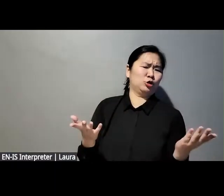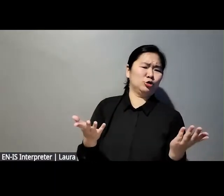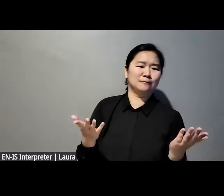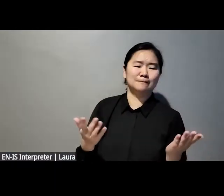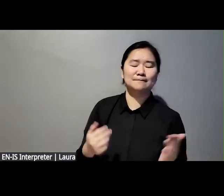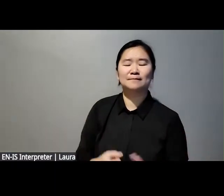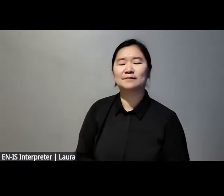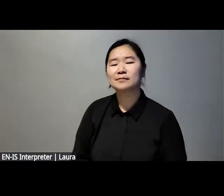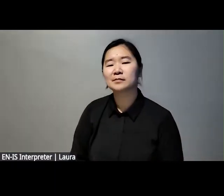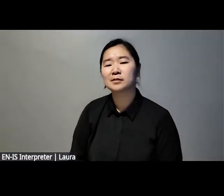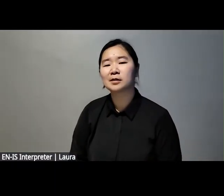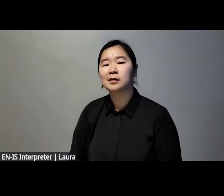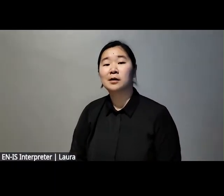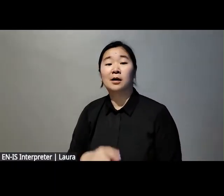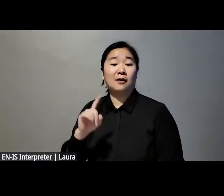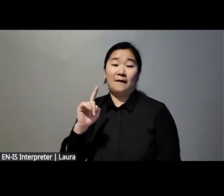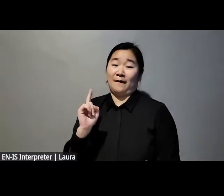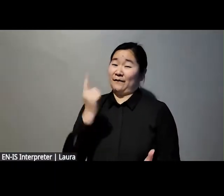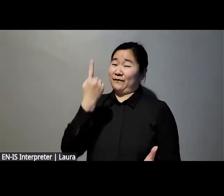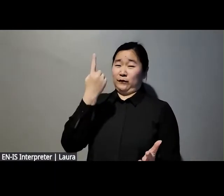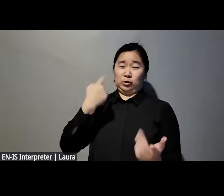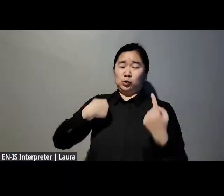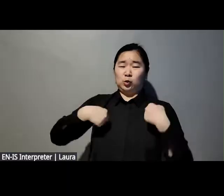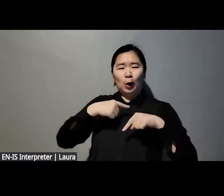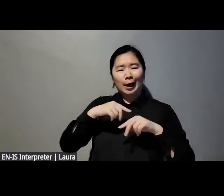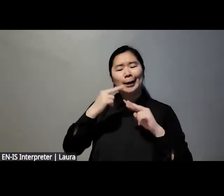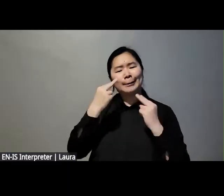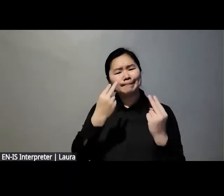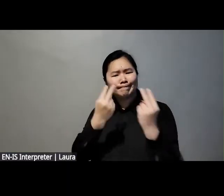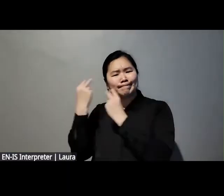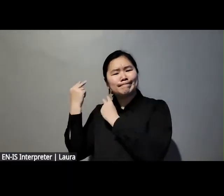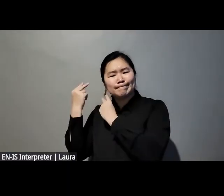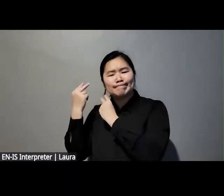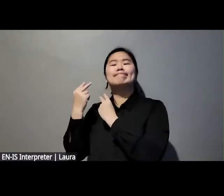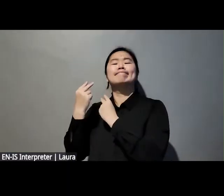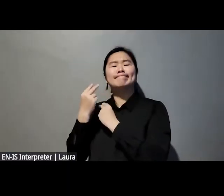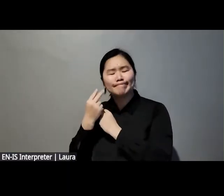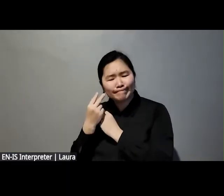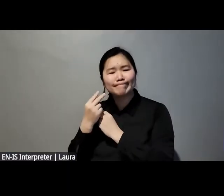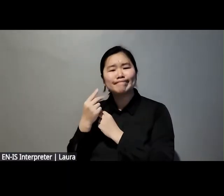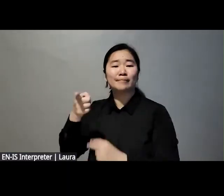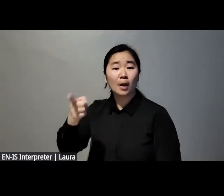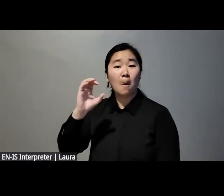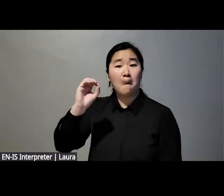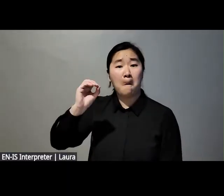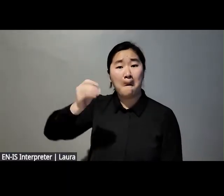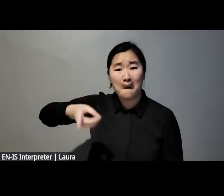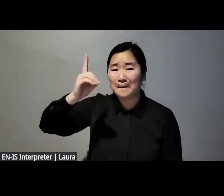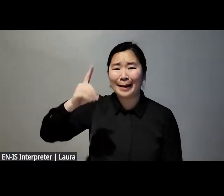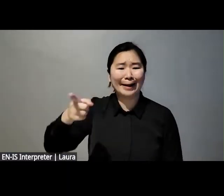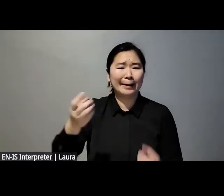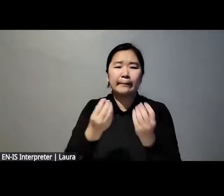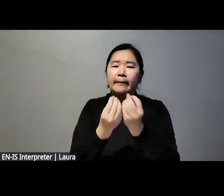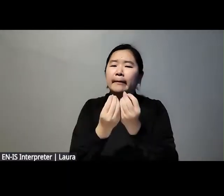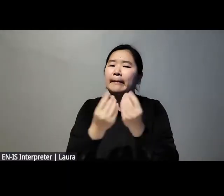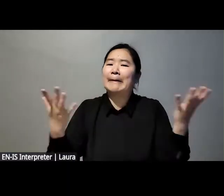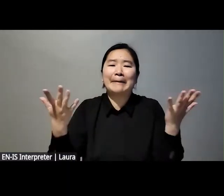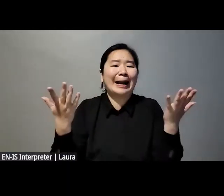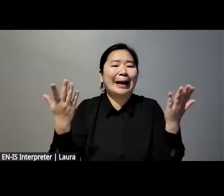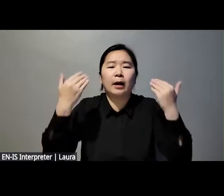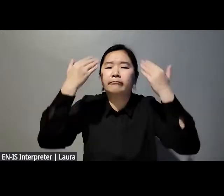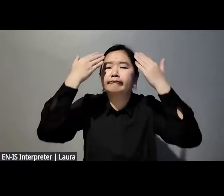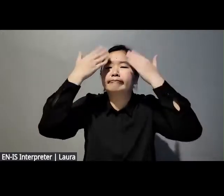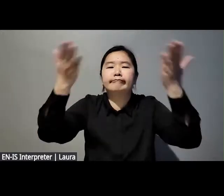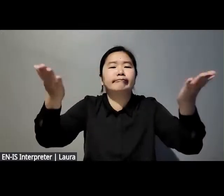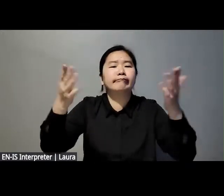face barriers accessing direct funding because systems assume that they have limited capacity, and then that